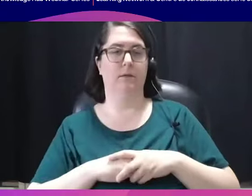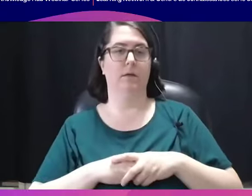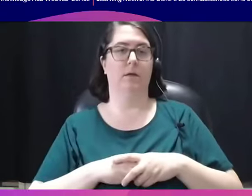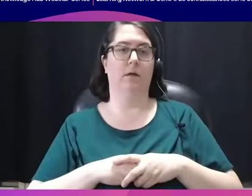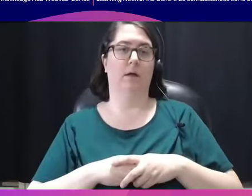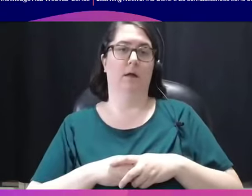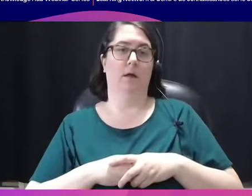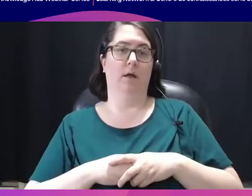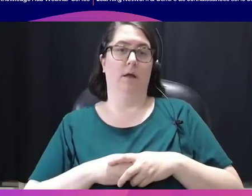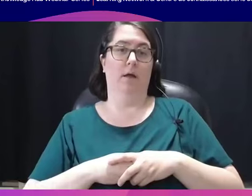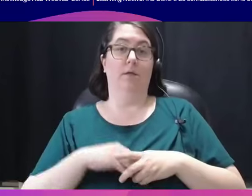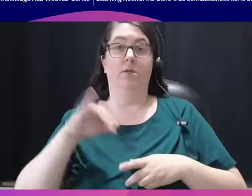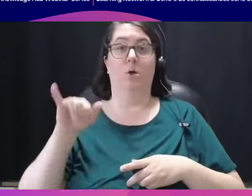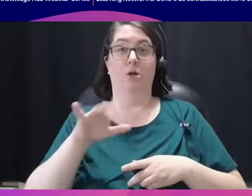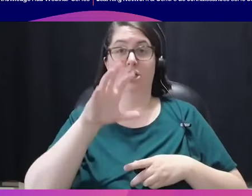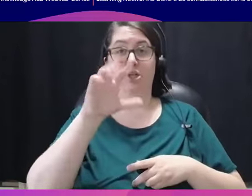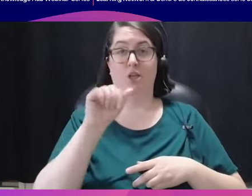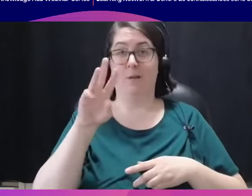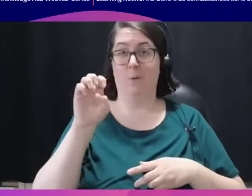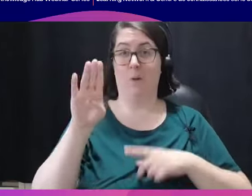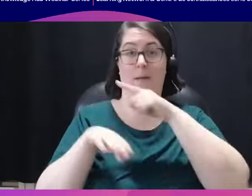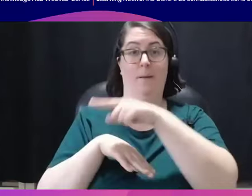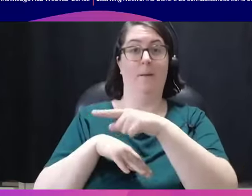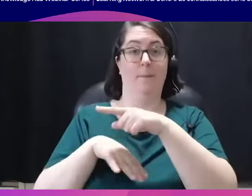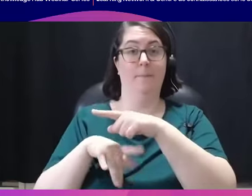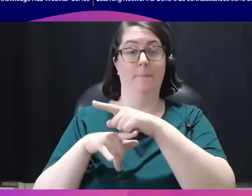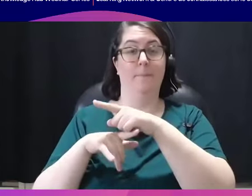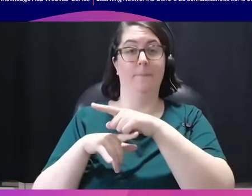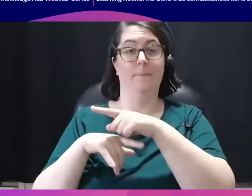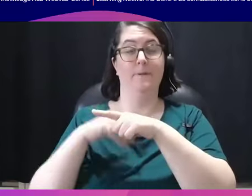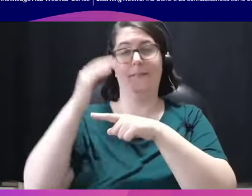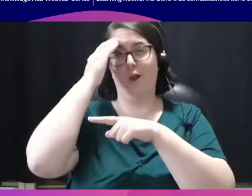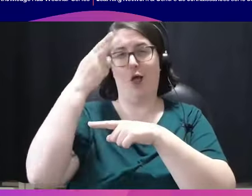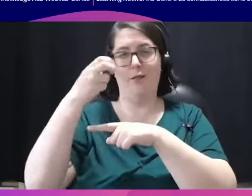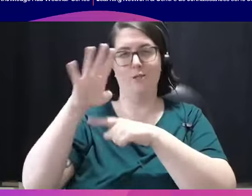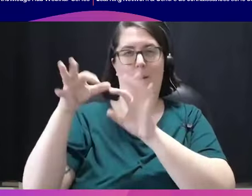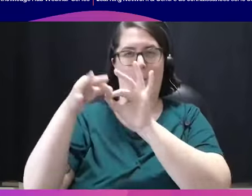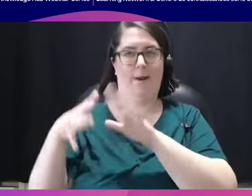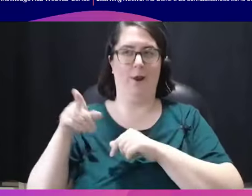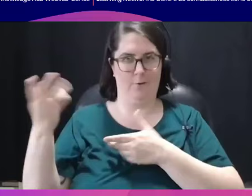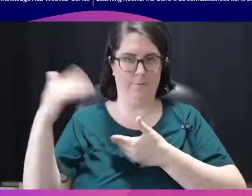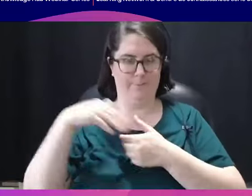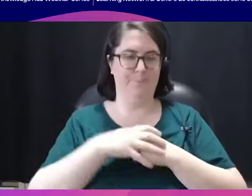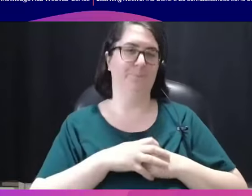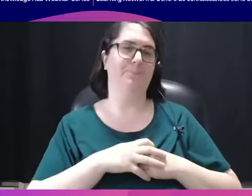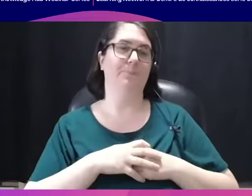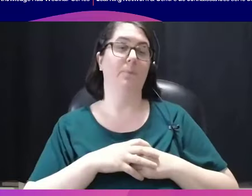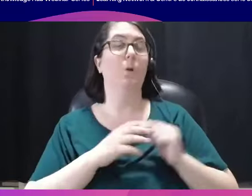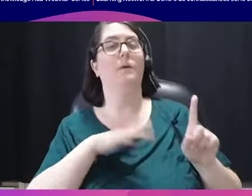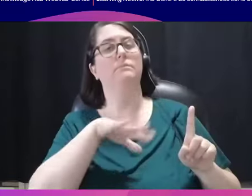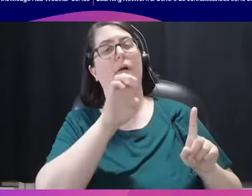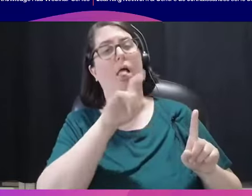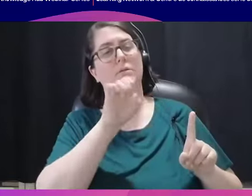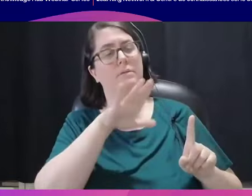happy to be joined by Jessica Webb, who is the implementation coordinator with the Knowledge Hub. And I'm going to start with a question to you, Esli. So